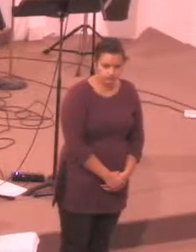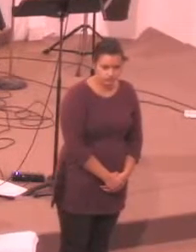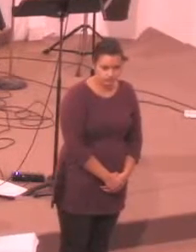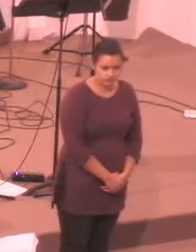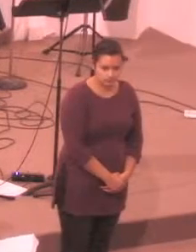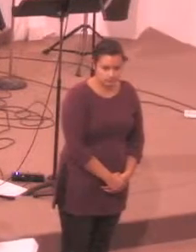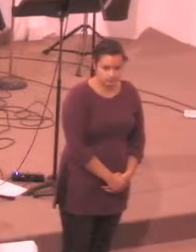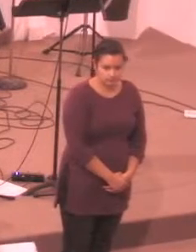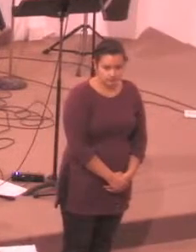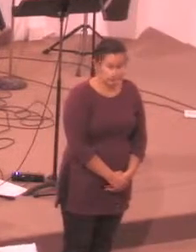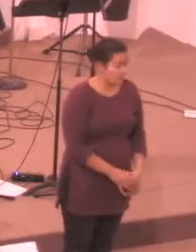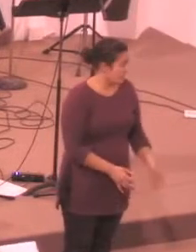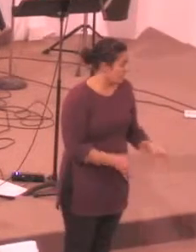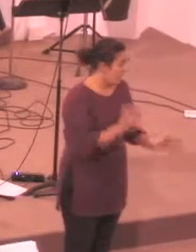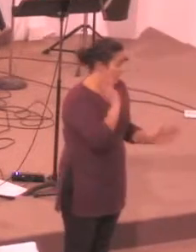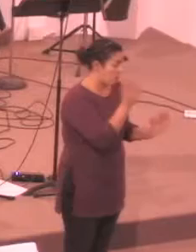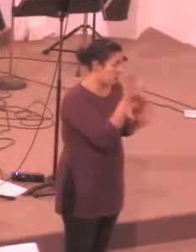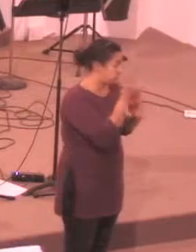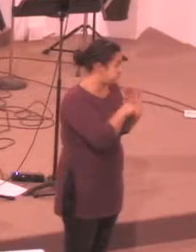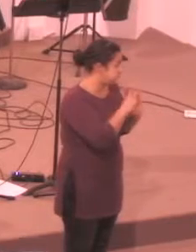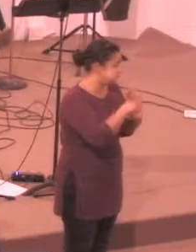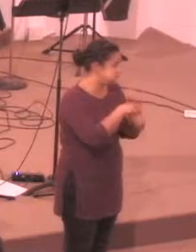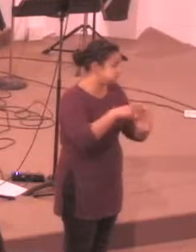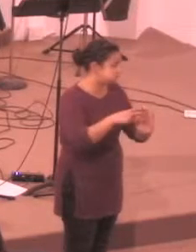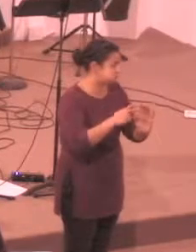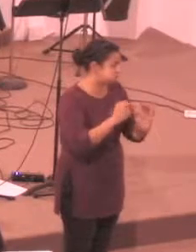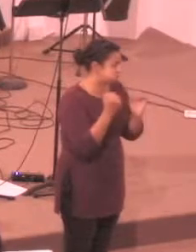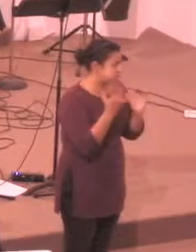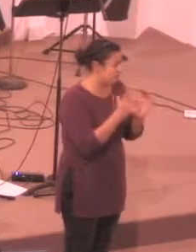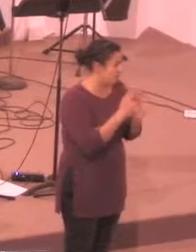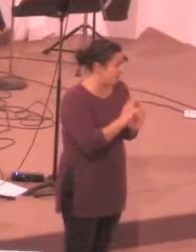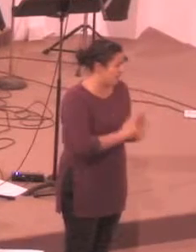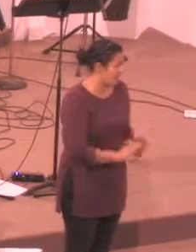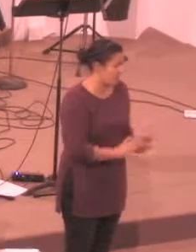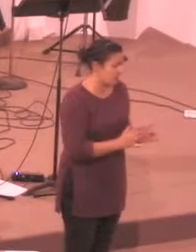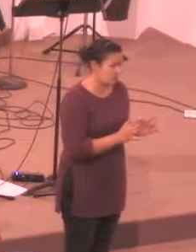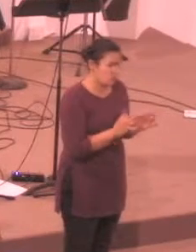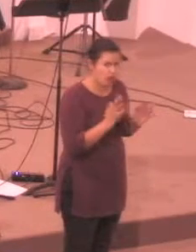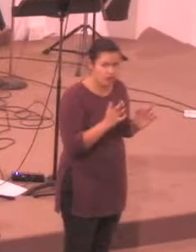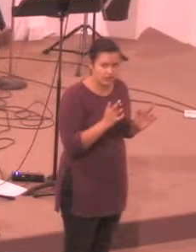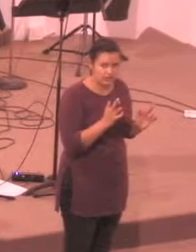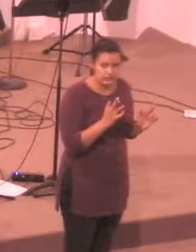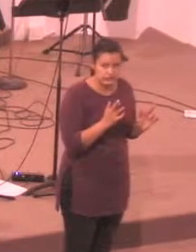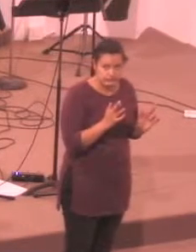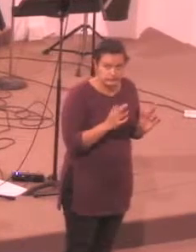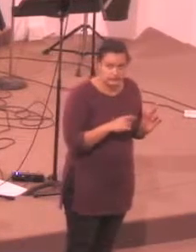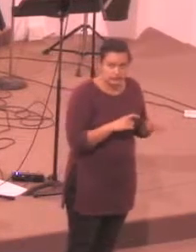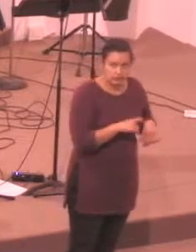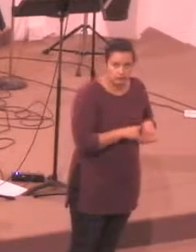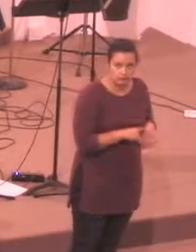And I'm going to burn through some scriptures here tonight real fast. Hopefully, I'm going to make it.